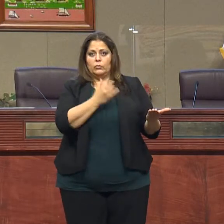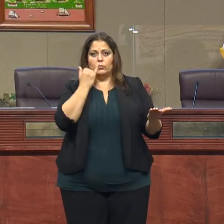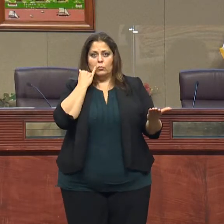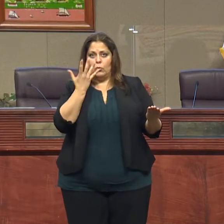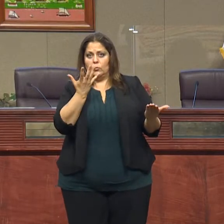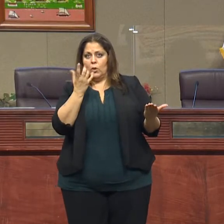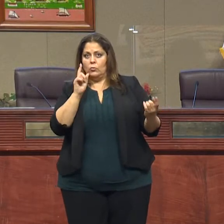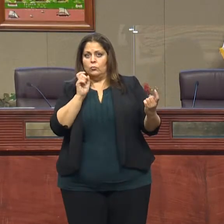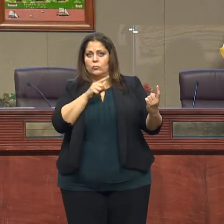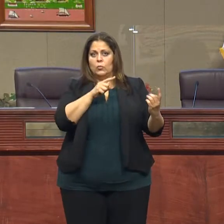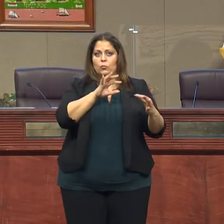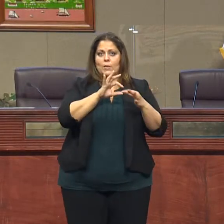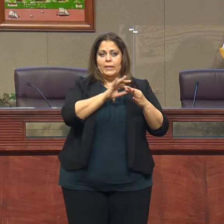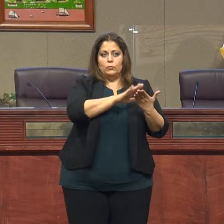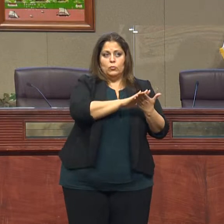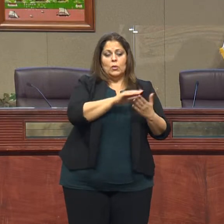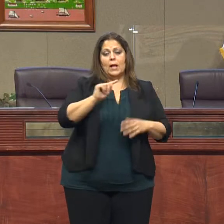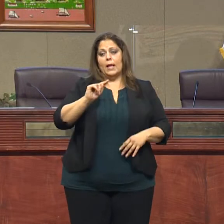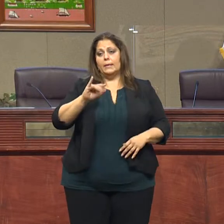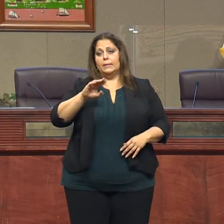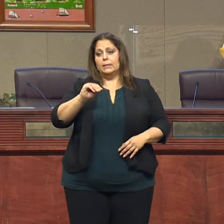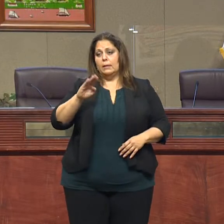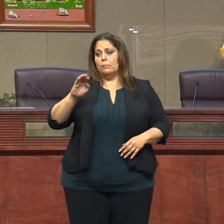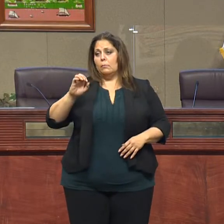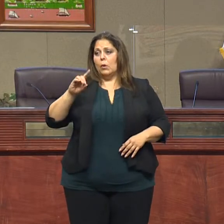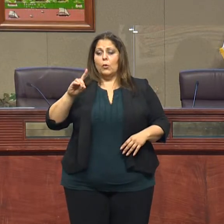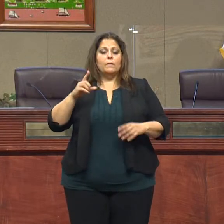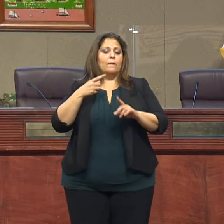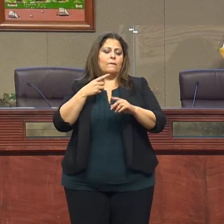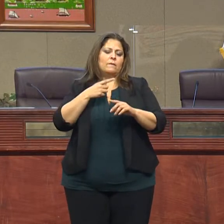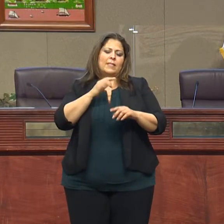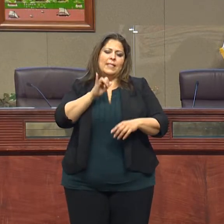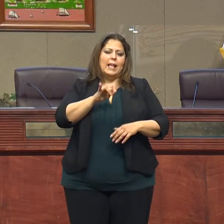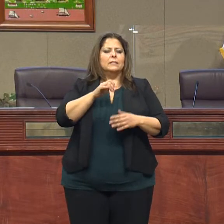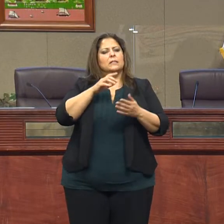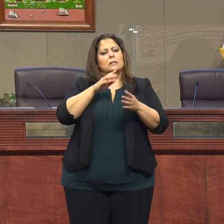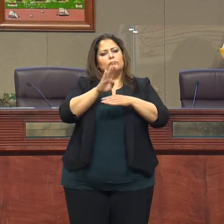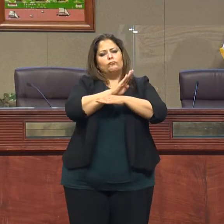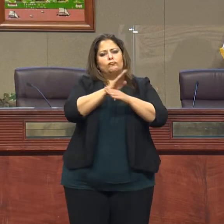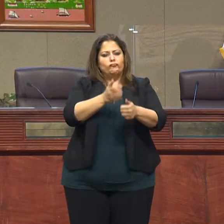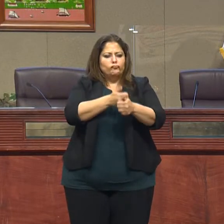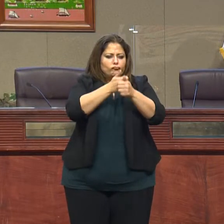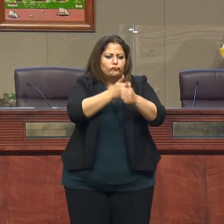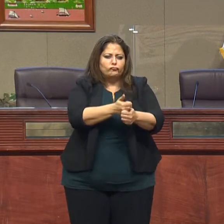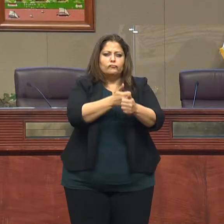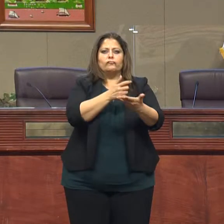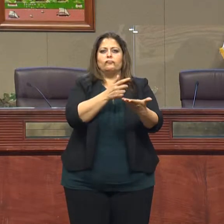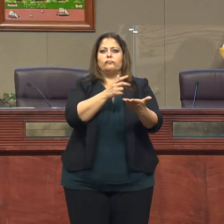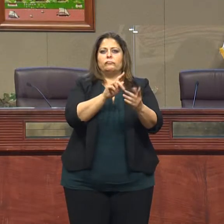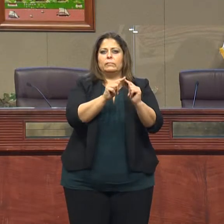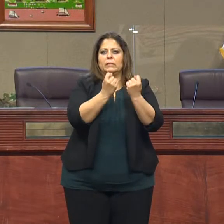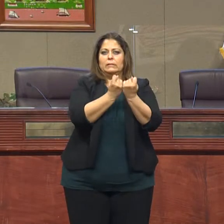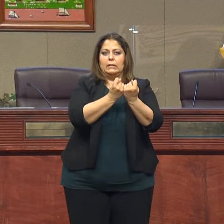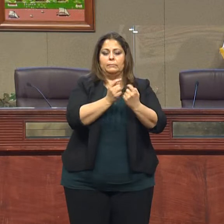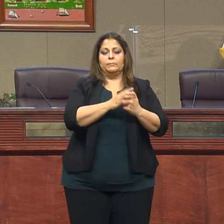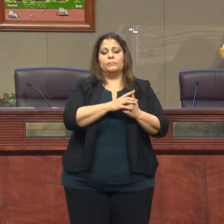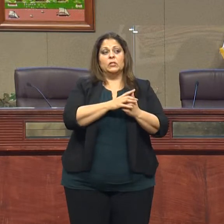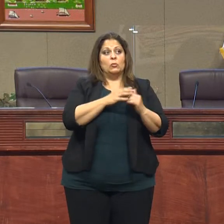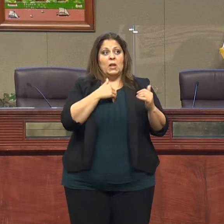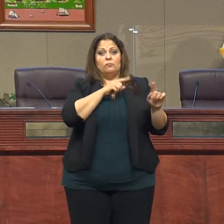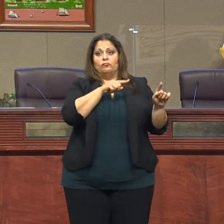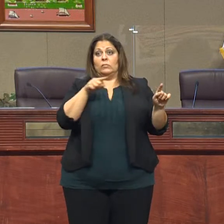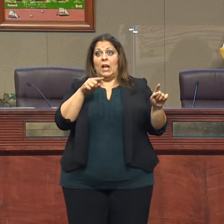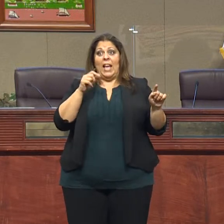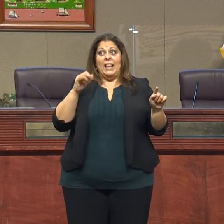and Mr. Tim Boldick from our compliance team, and other staff members should we need backup to